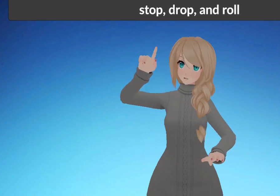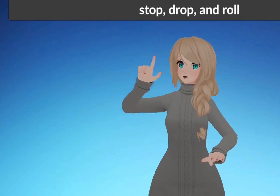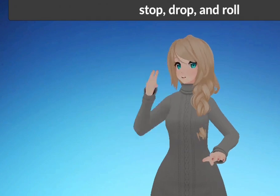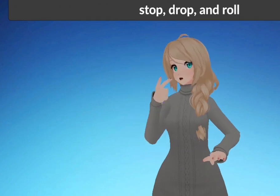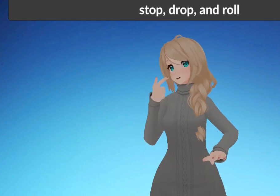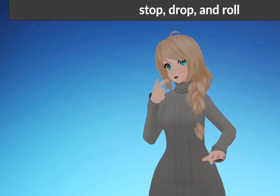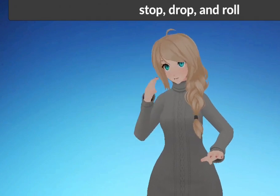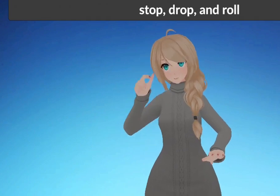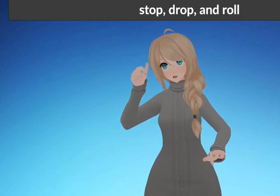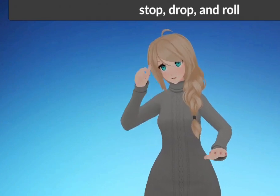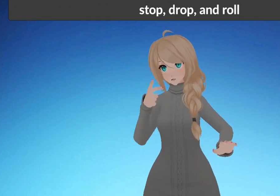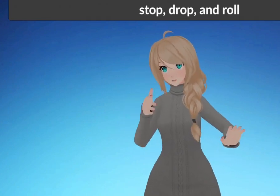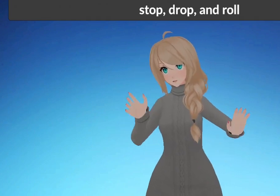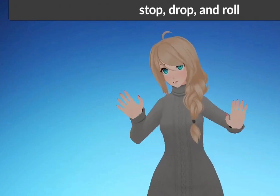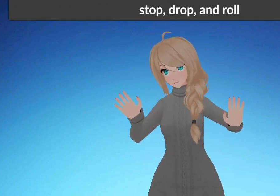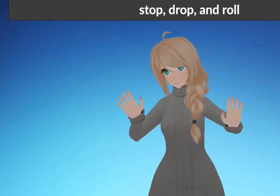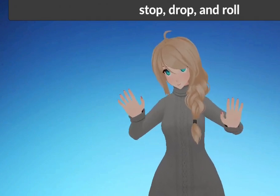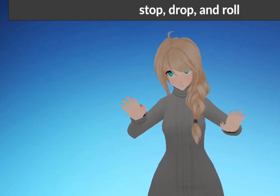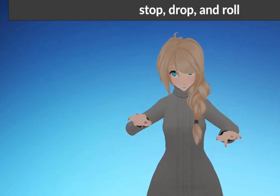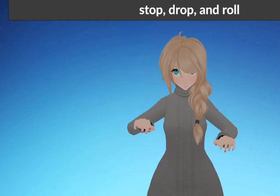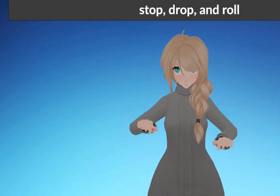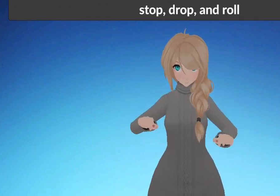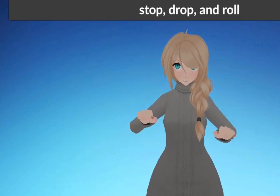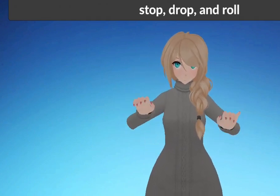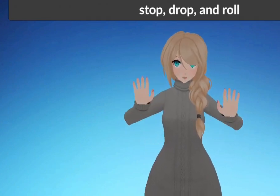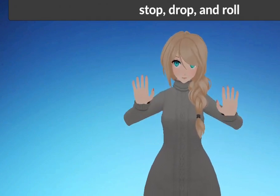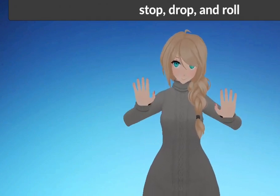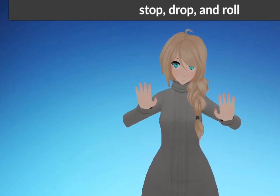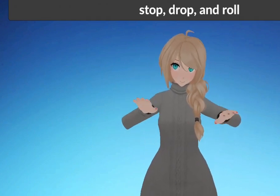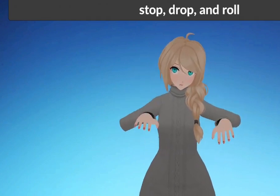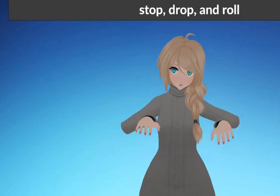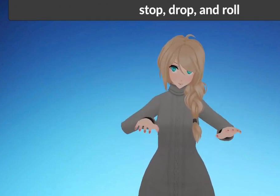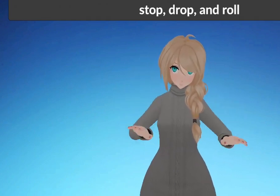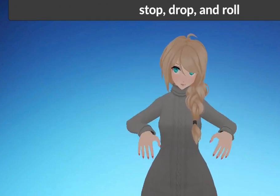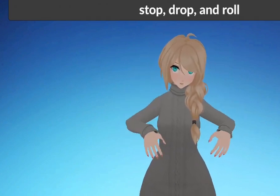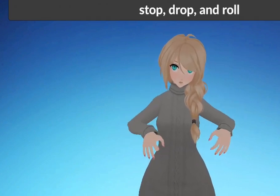I know it's funny. Stop, drop, and roll.